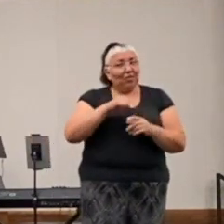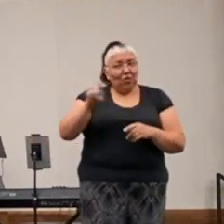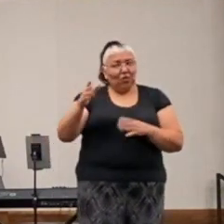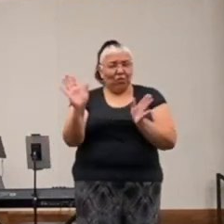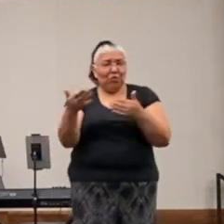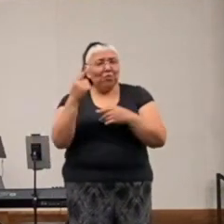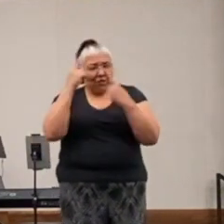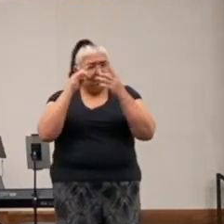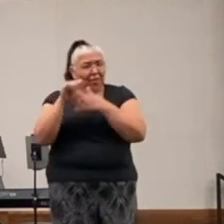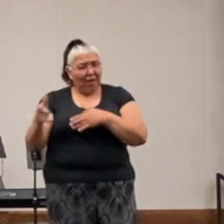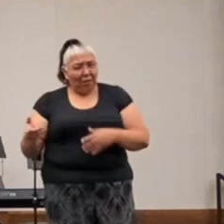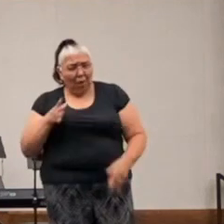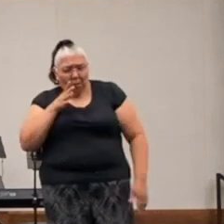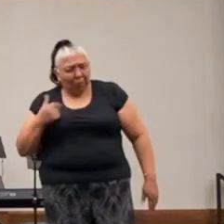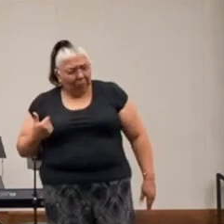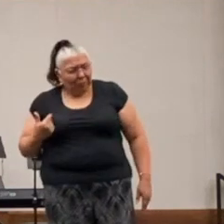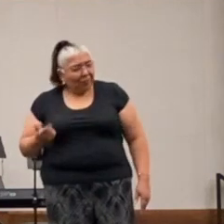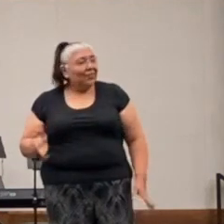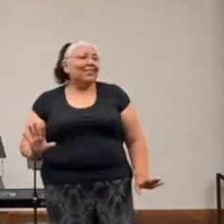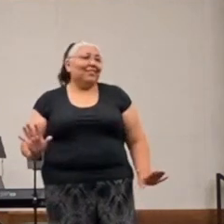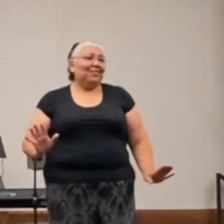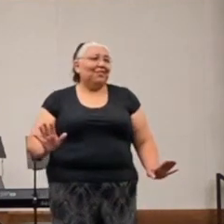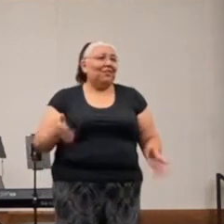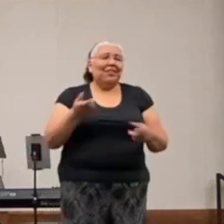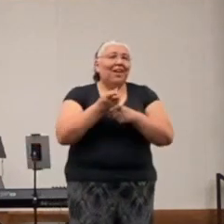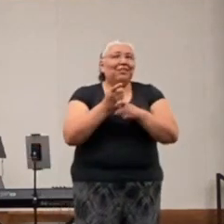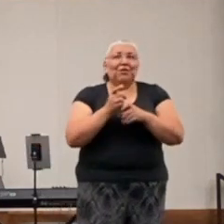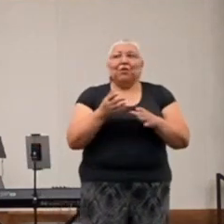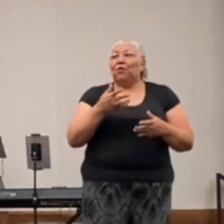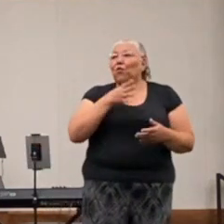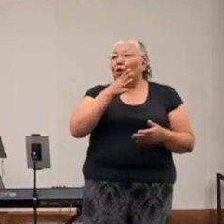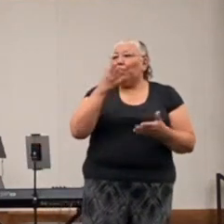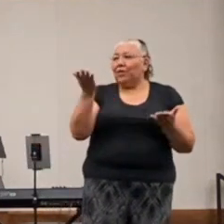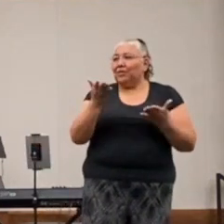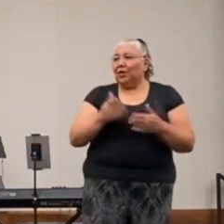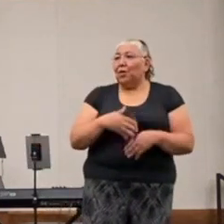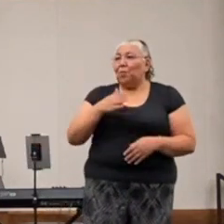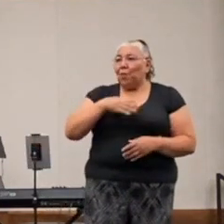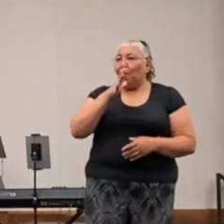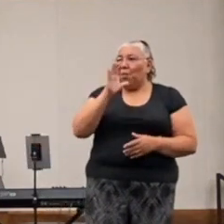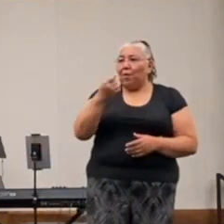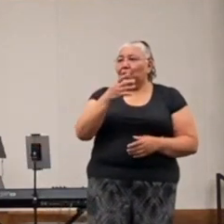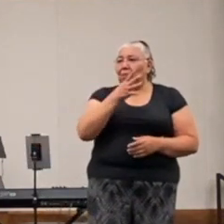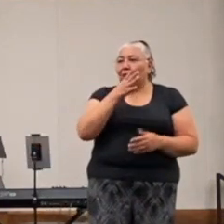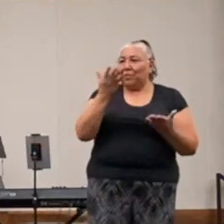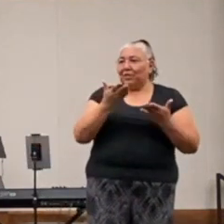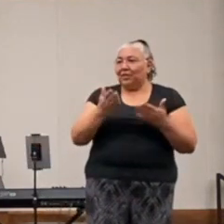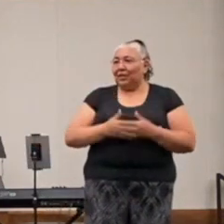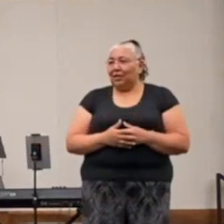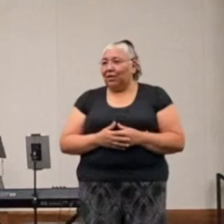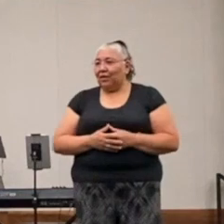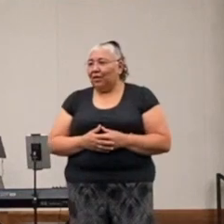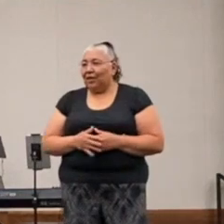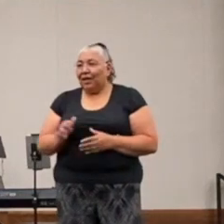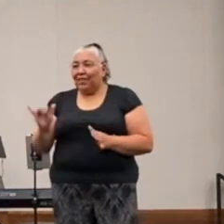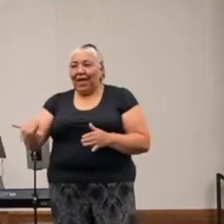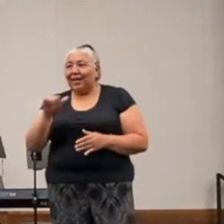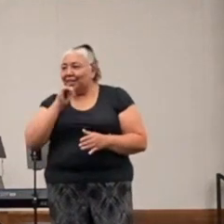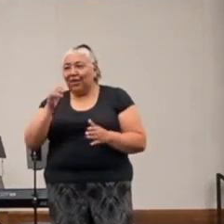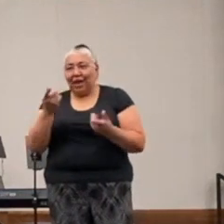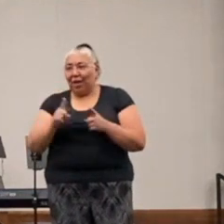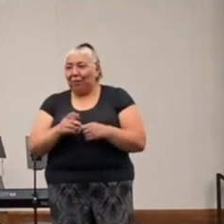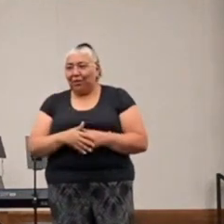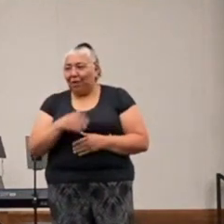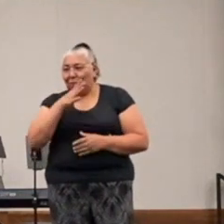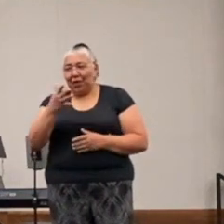Just kidding, that's not my new parents, right? Just kidding. That's a joke. Grandma's here, my mom's monster. Grandma, that did not happen, okay? Not